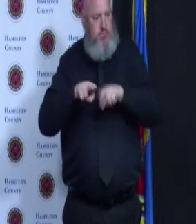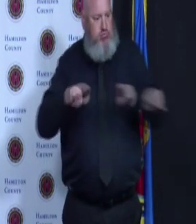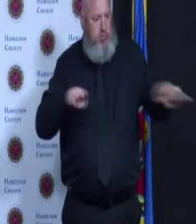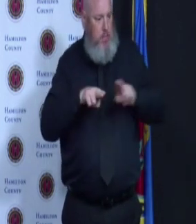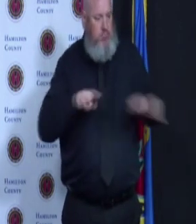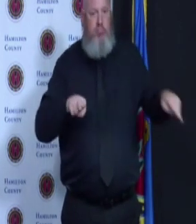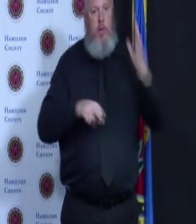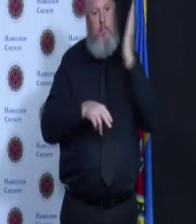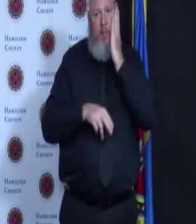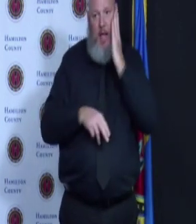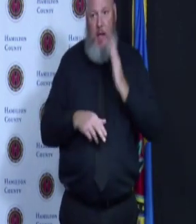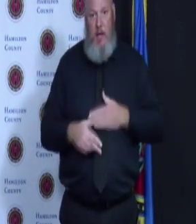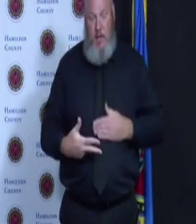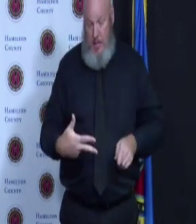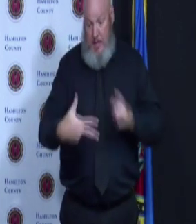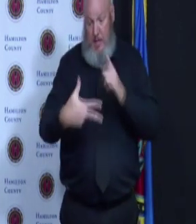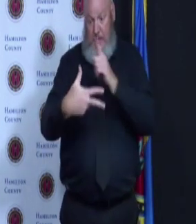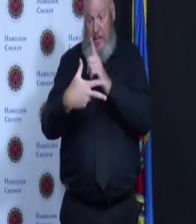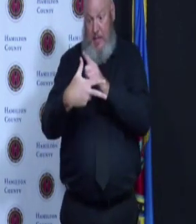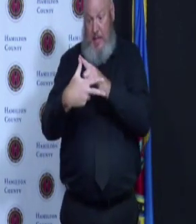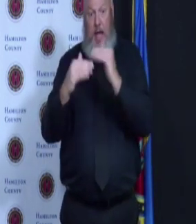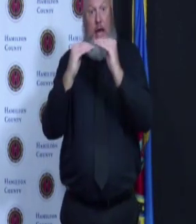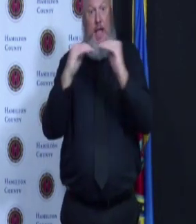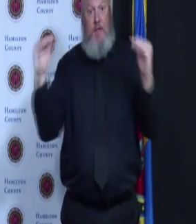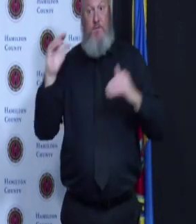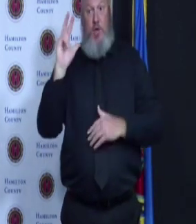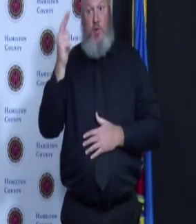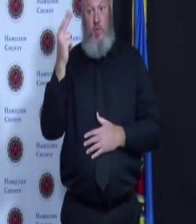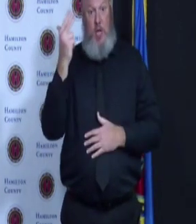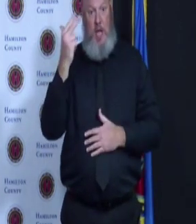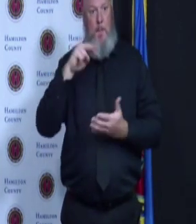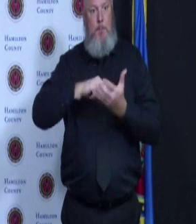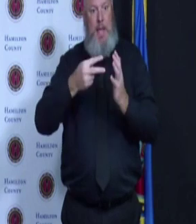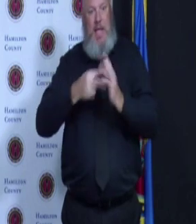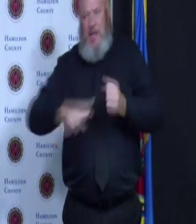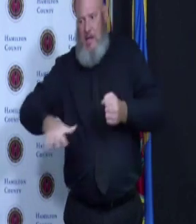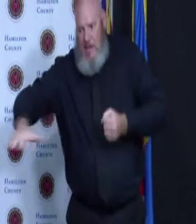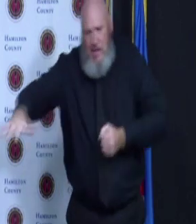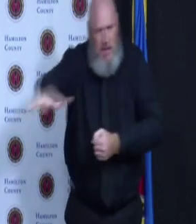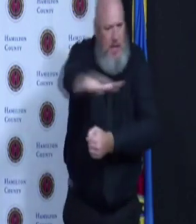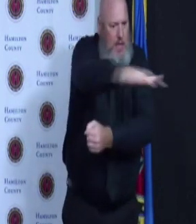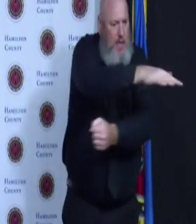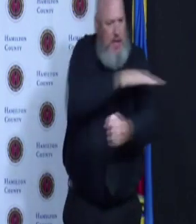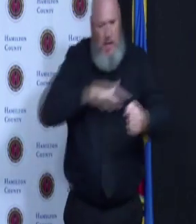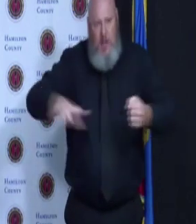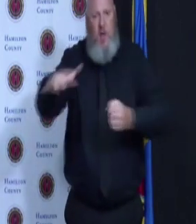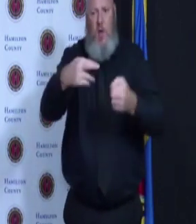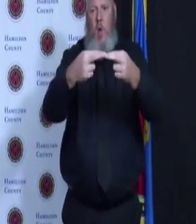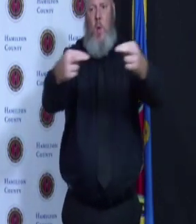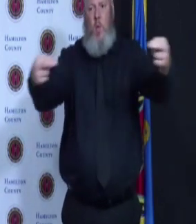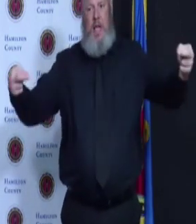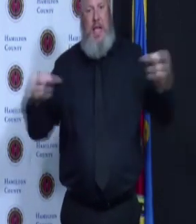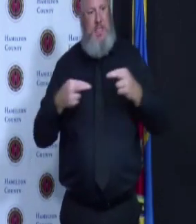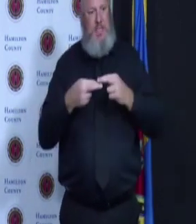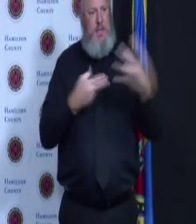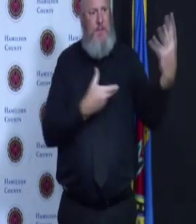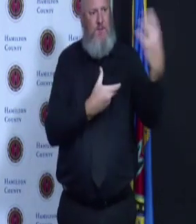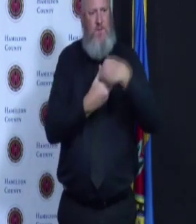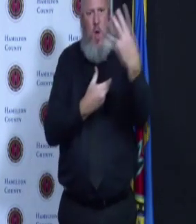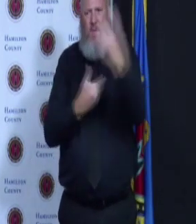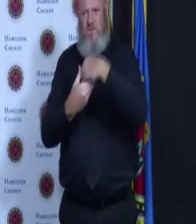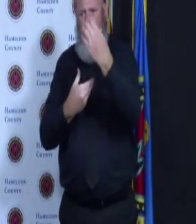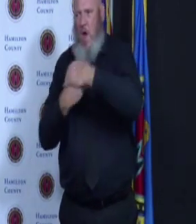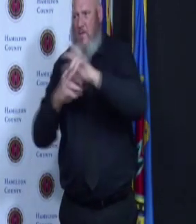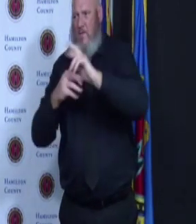community-wide or region-wide surge. Increased capacity will be created by activating local jurisdictional